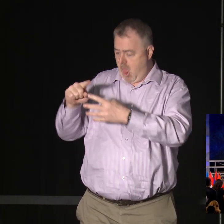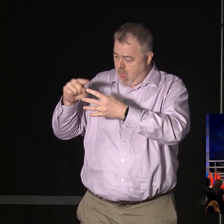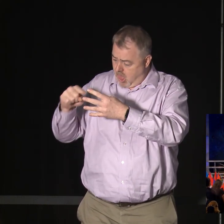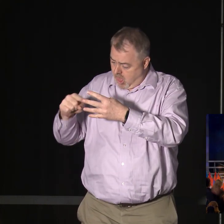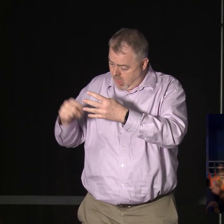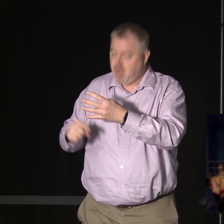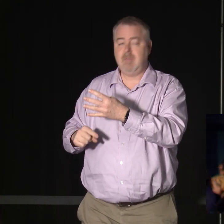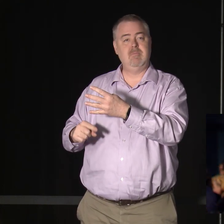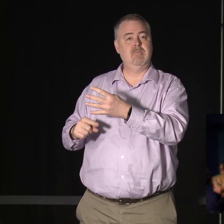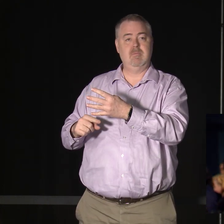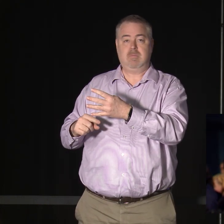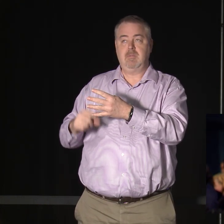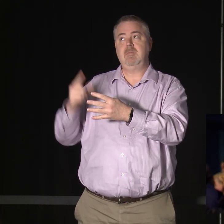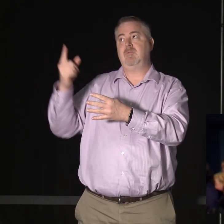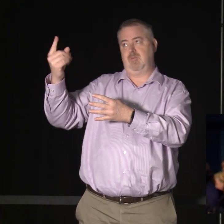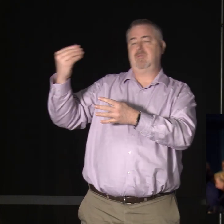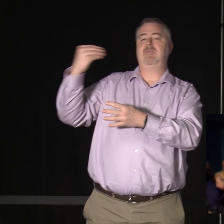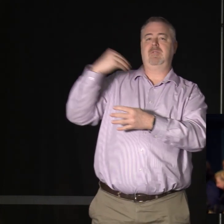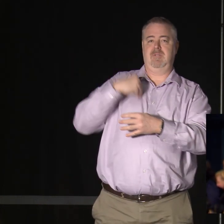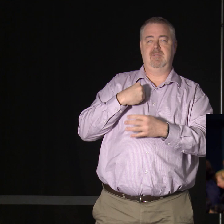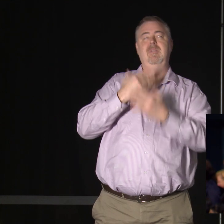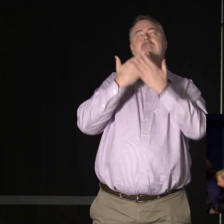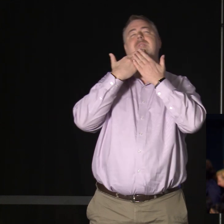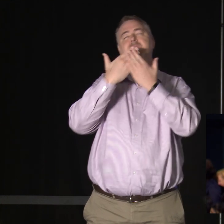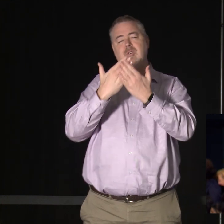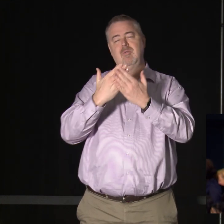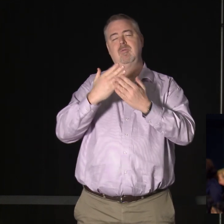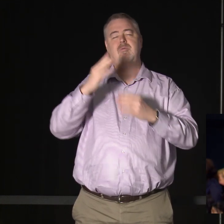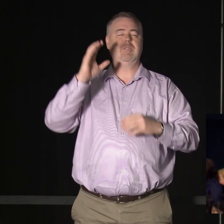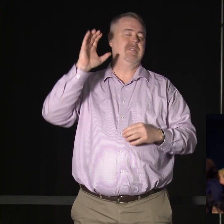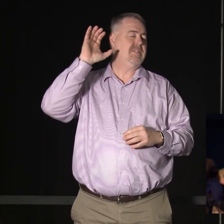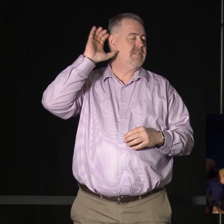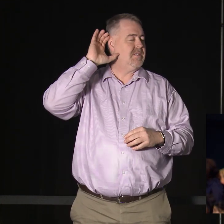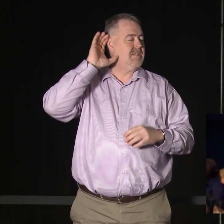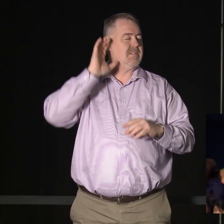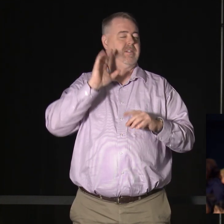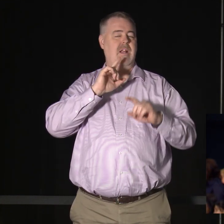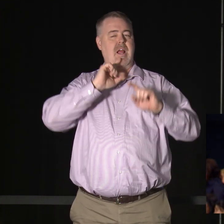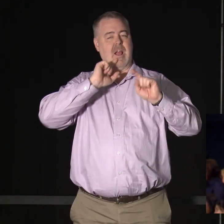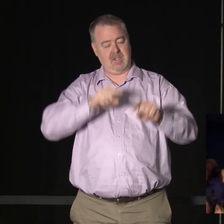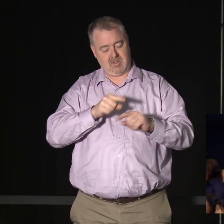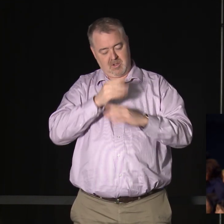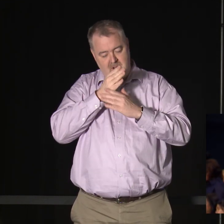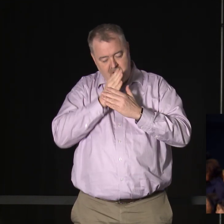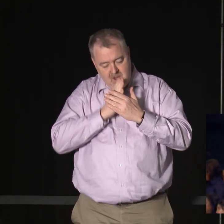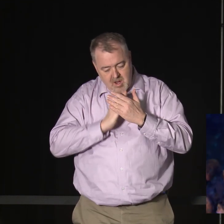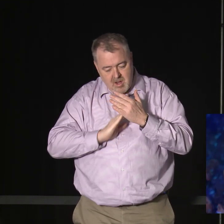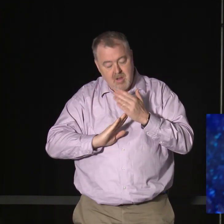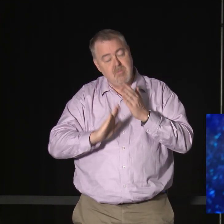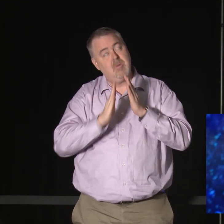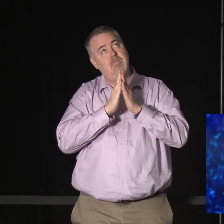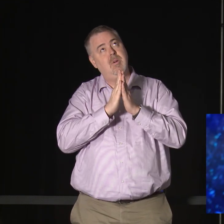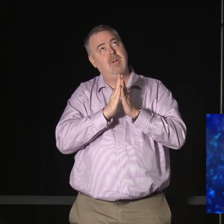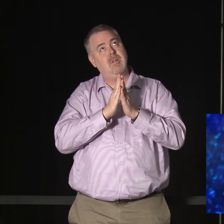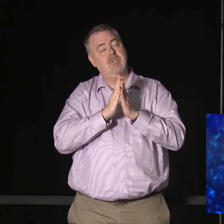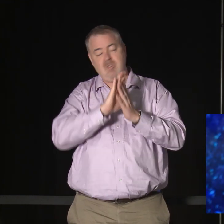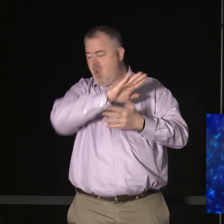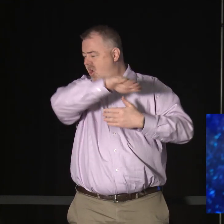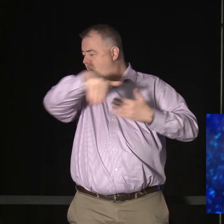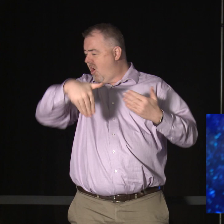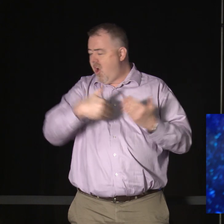Thank you, dear Lord, for hearing and answering this humble request, for we ask all of these things in the